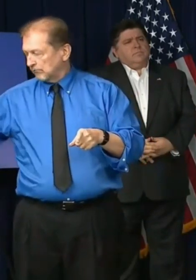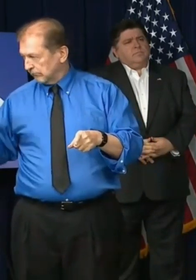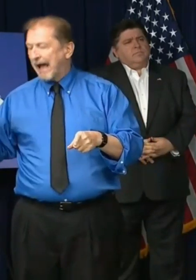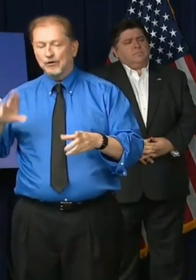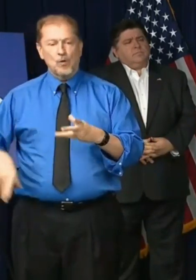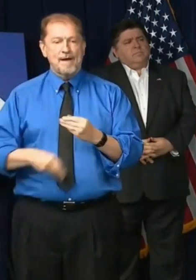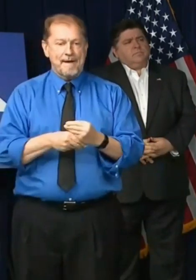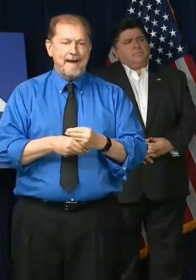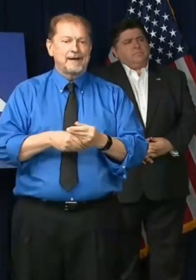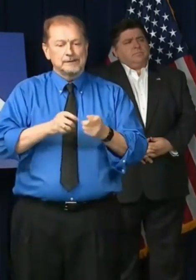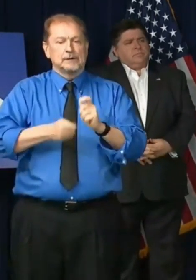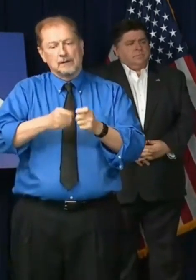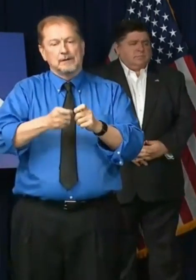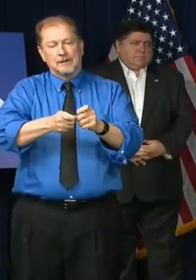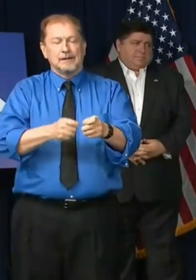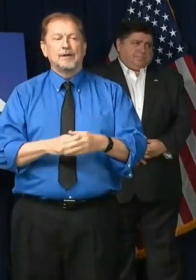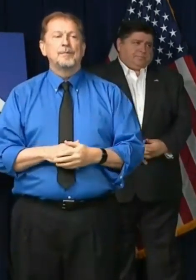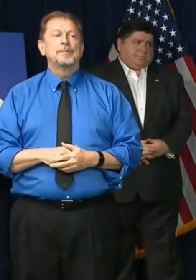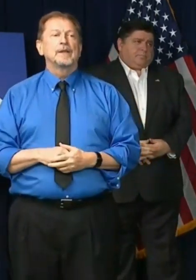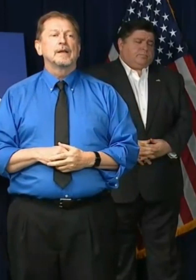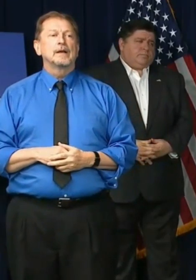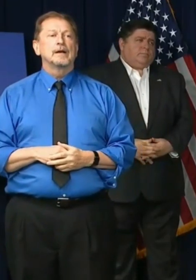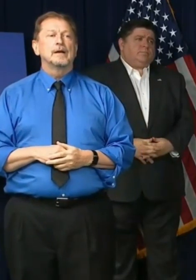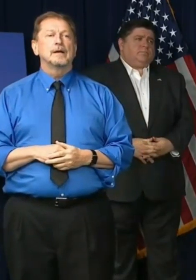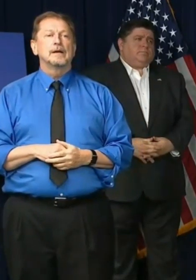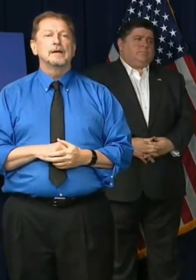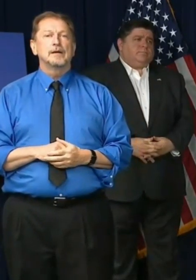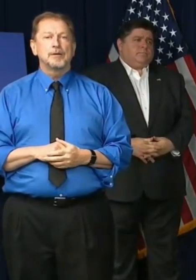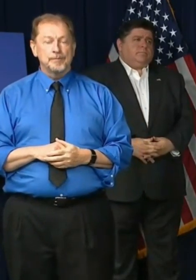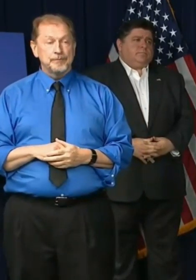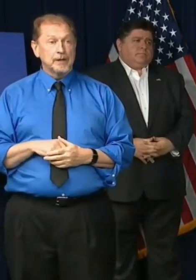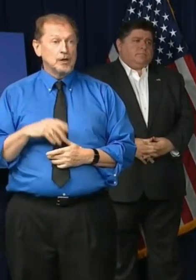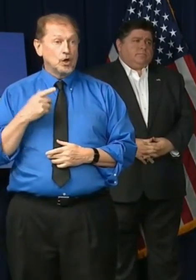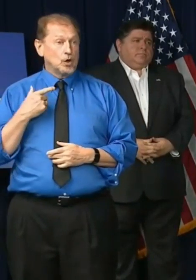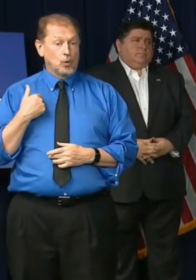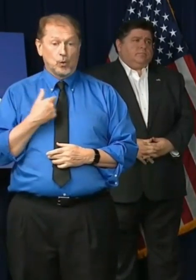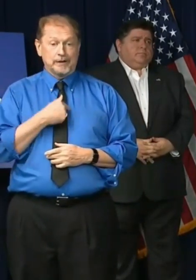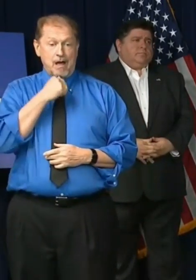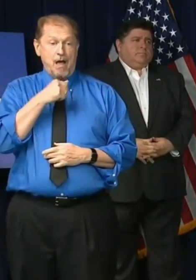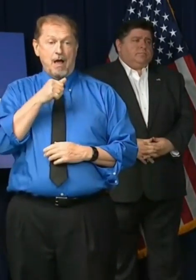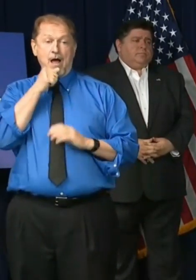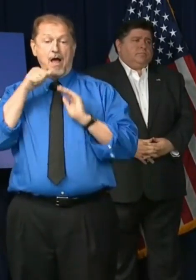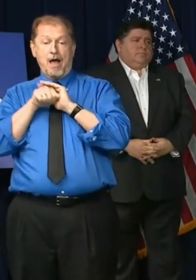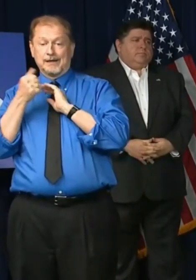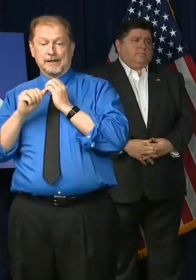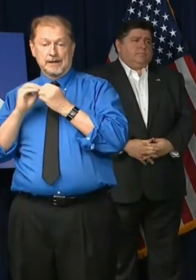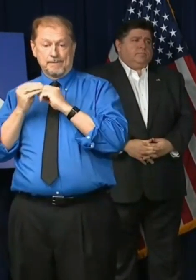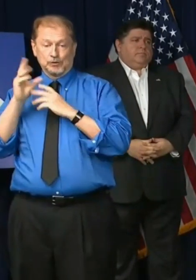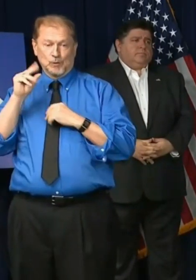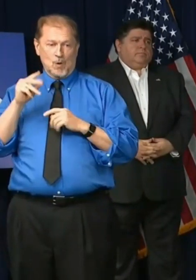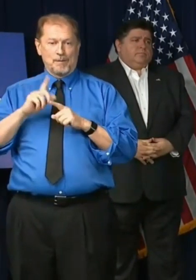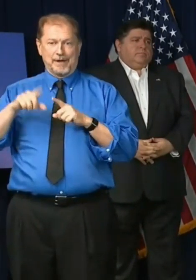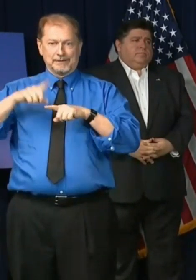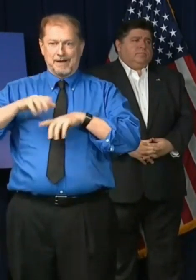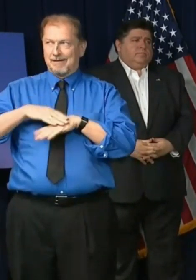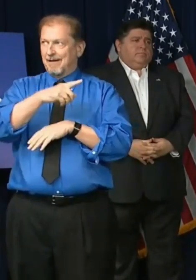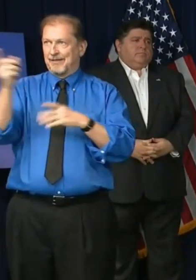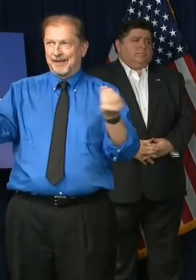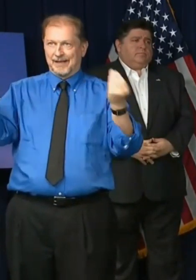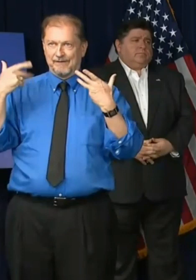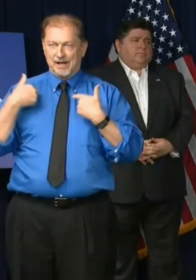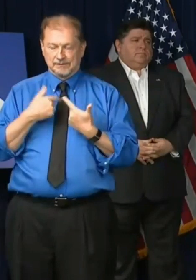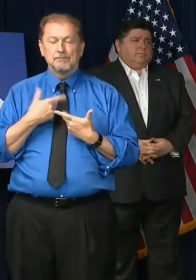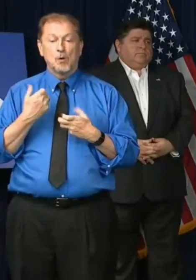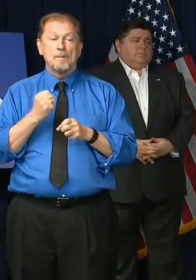but we have nothing but the goal of being transparent, but it's also important to be able to put out